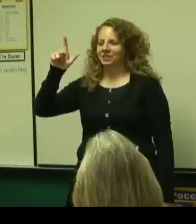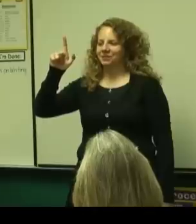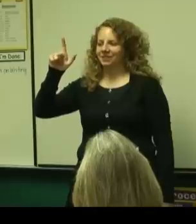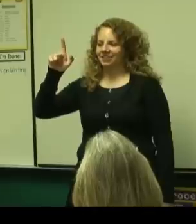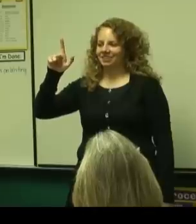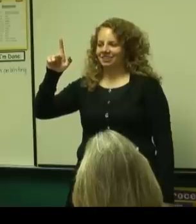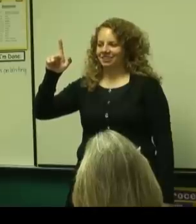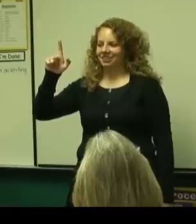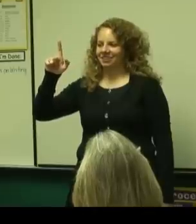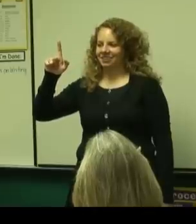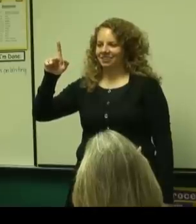21,